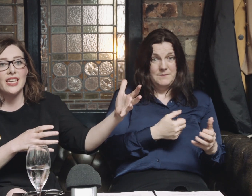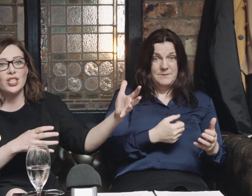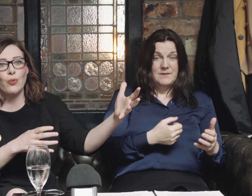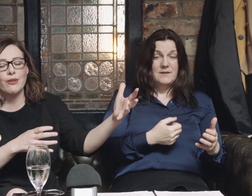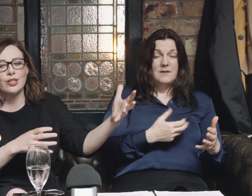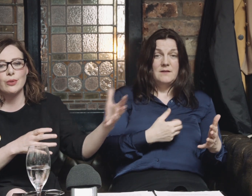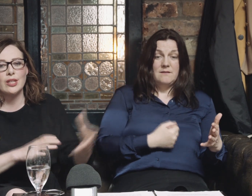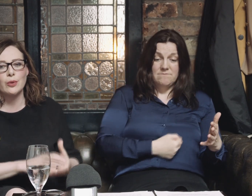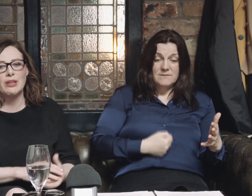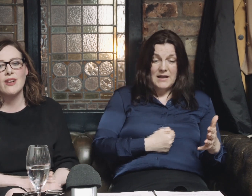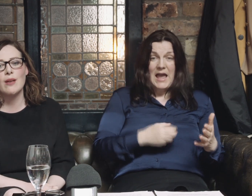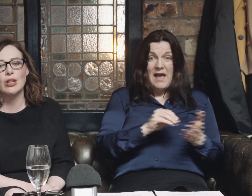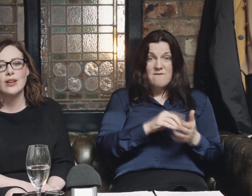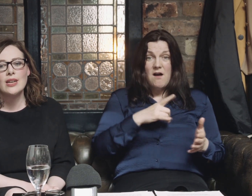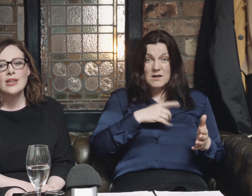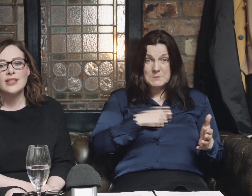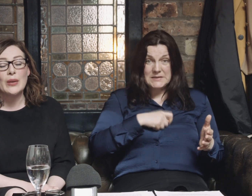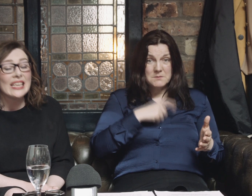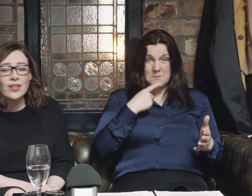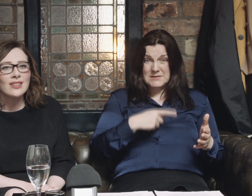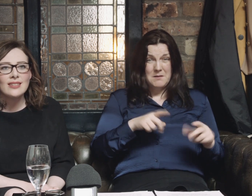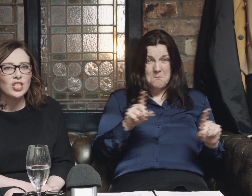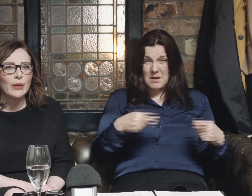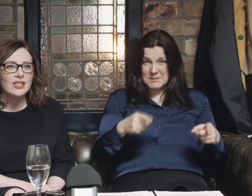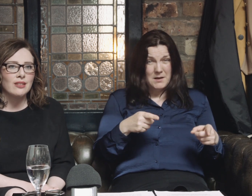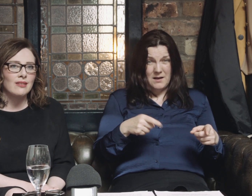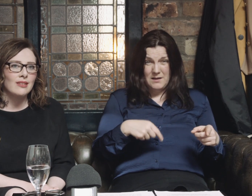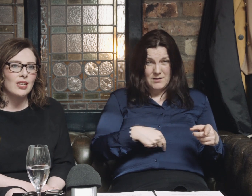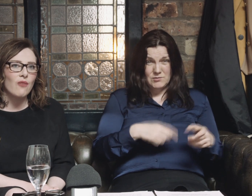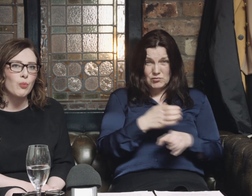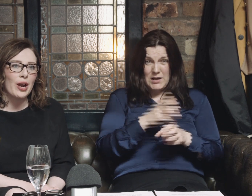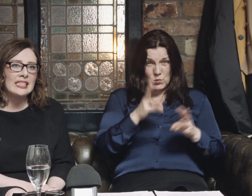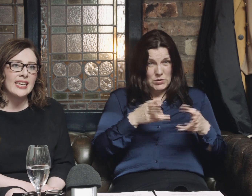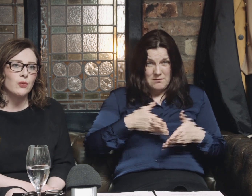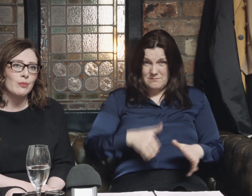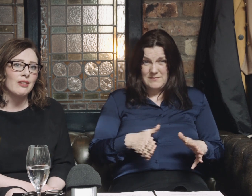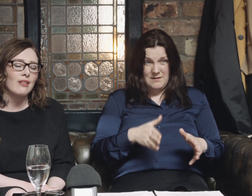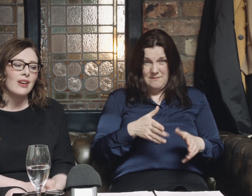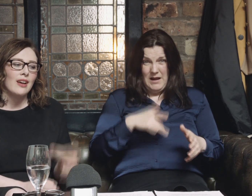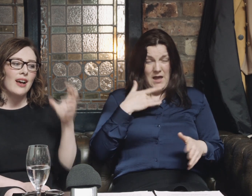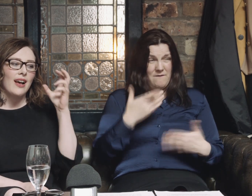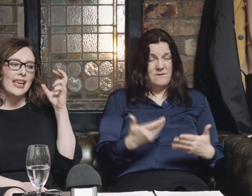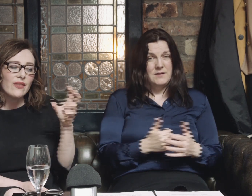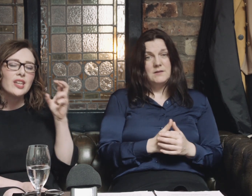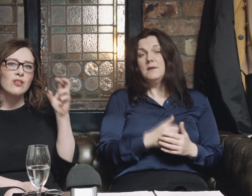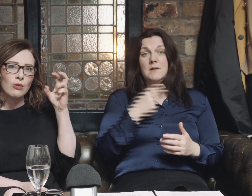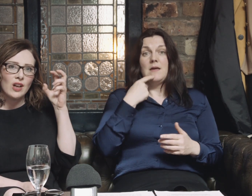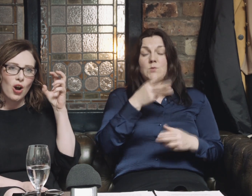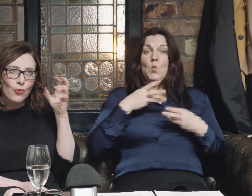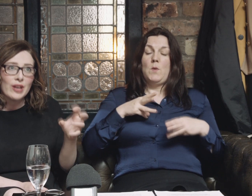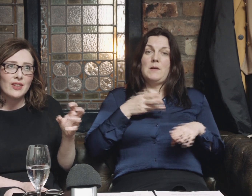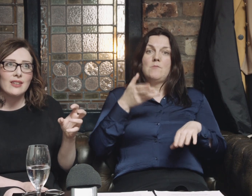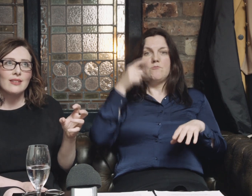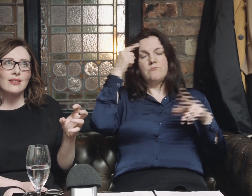to the stage where it would be viable. So even in the situation of a brain dead woman, even in